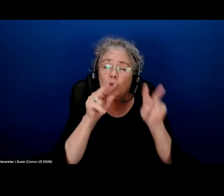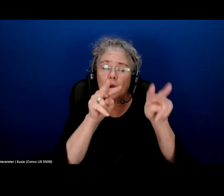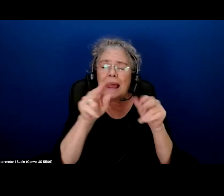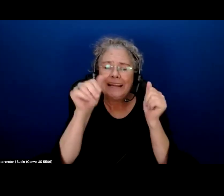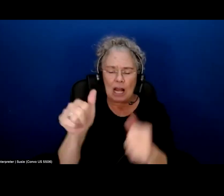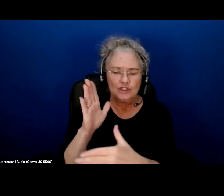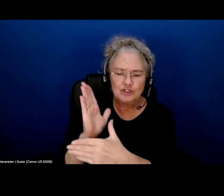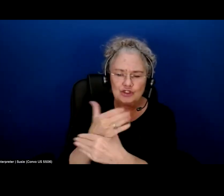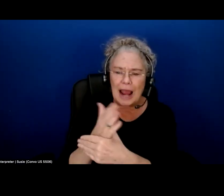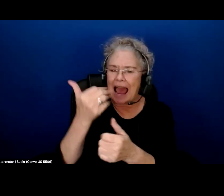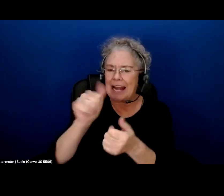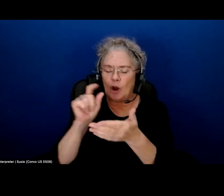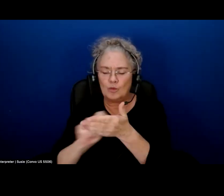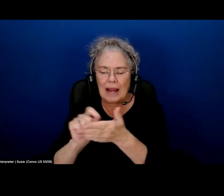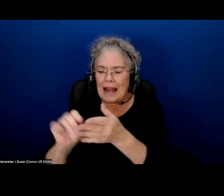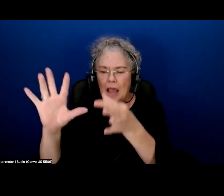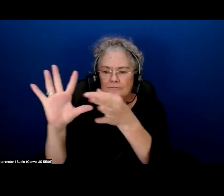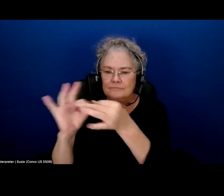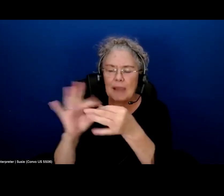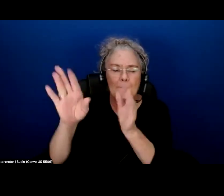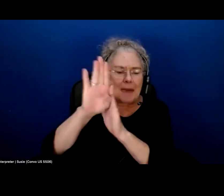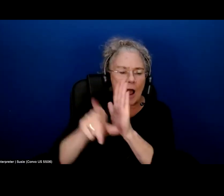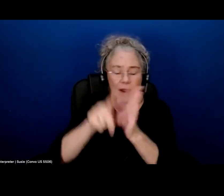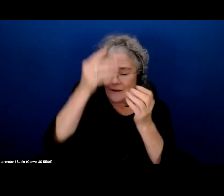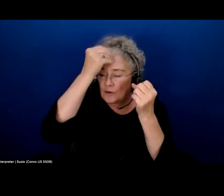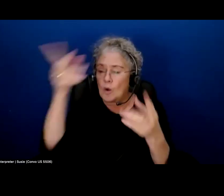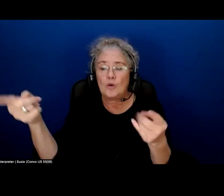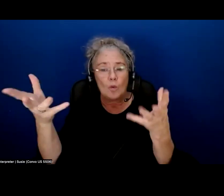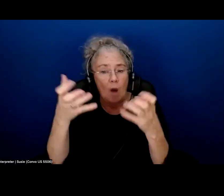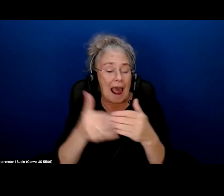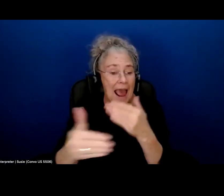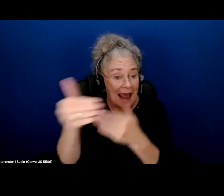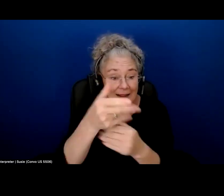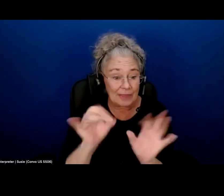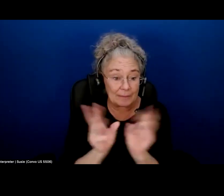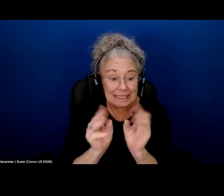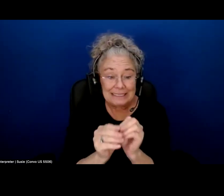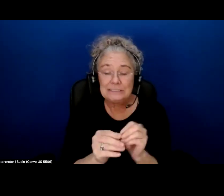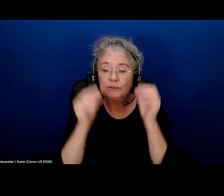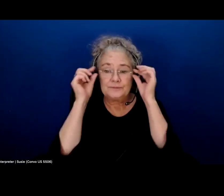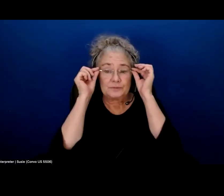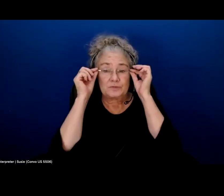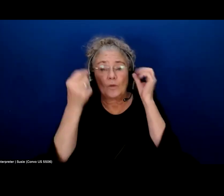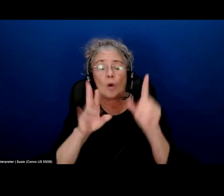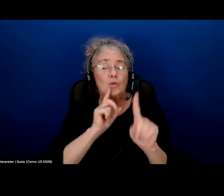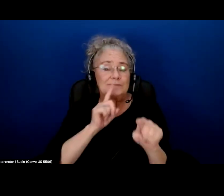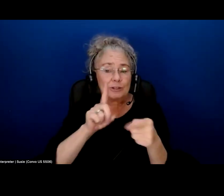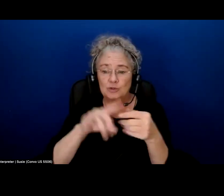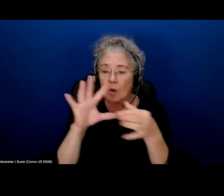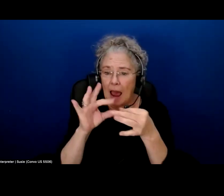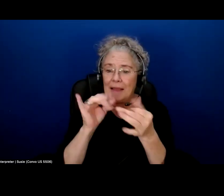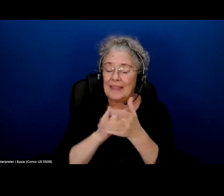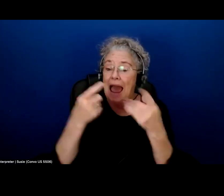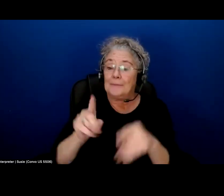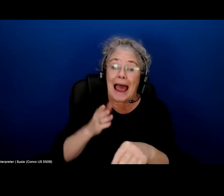any written commentary, any background information that they want to share ahead of meetings, or responses to comments on things that happen